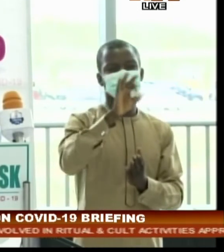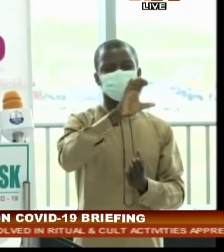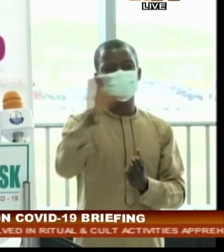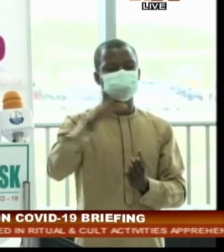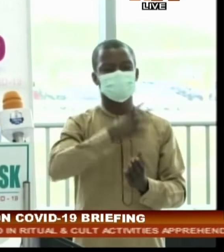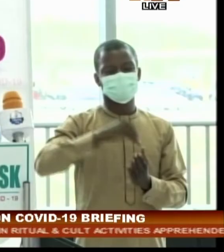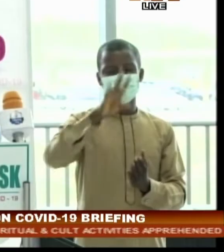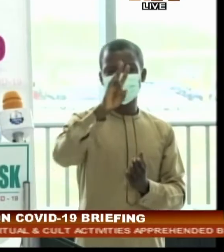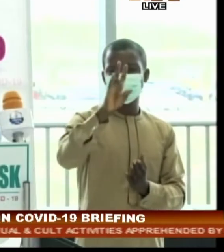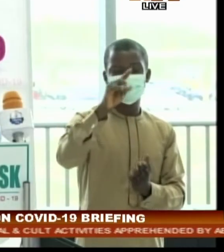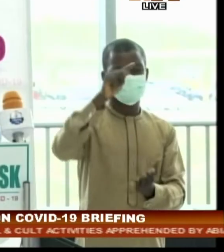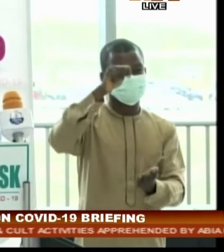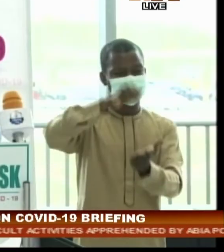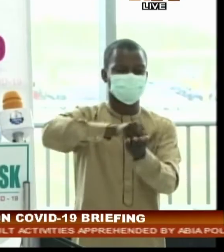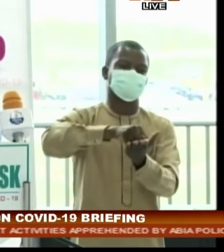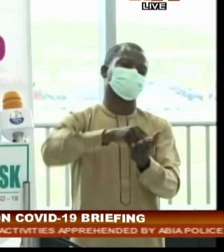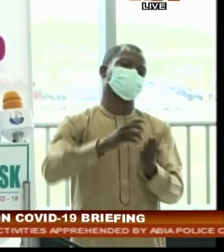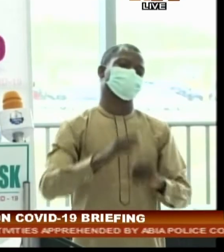25,917,000.